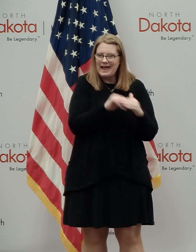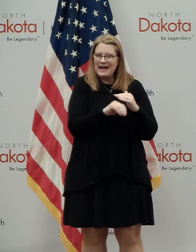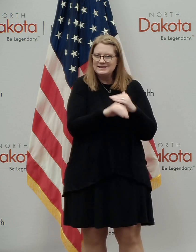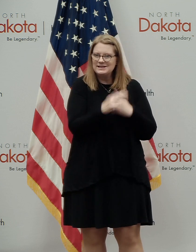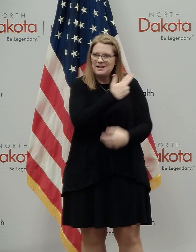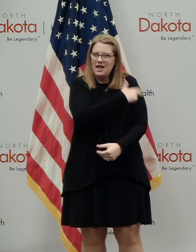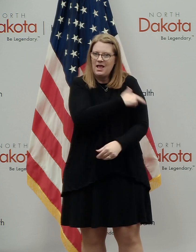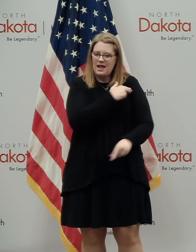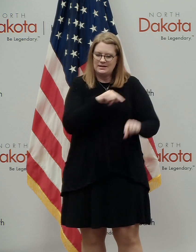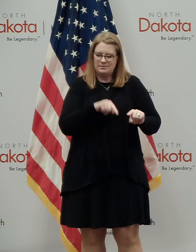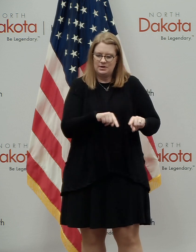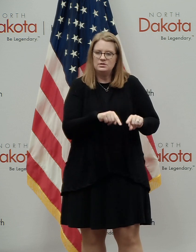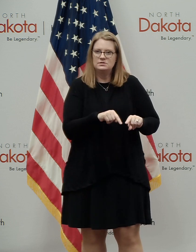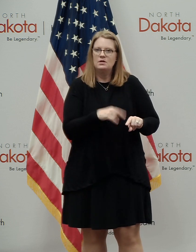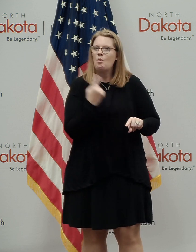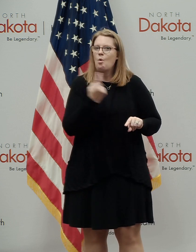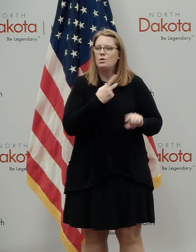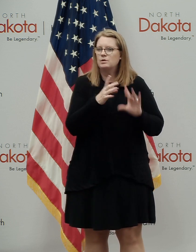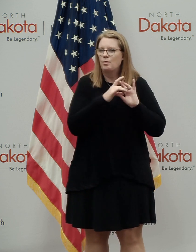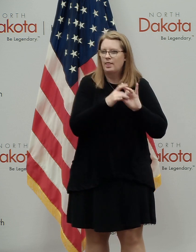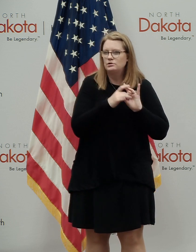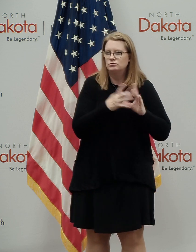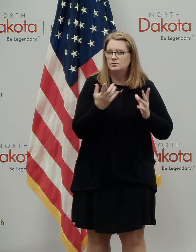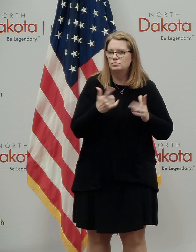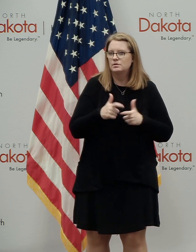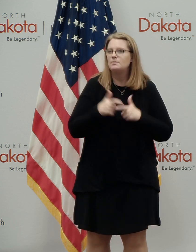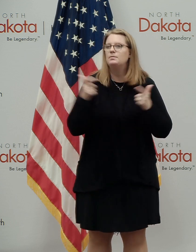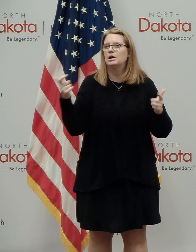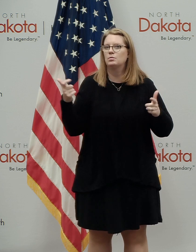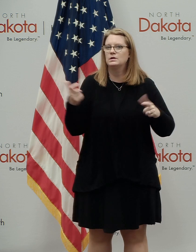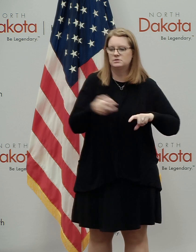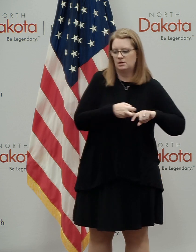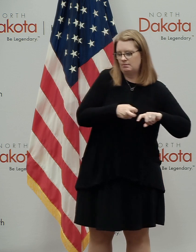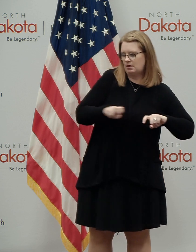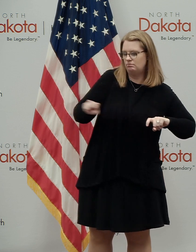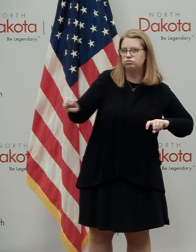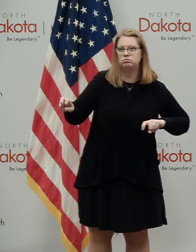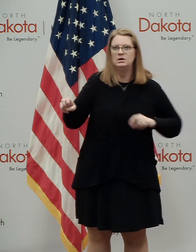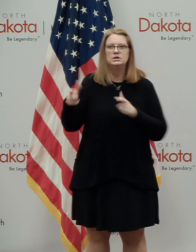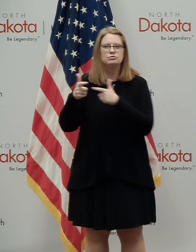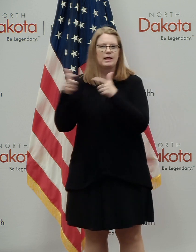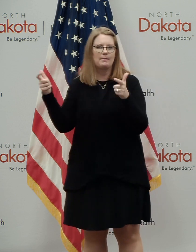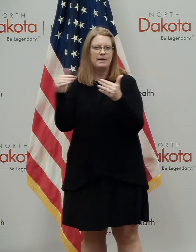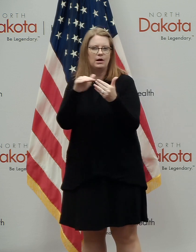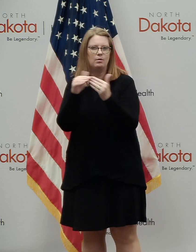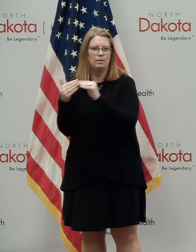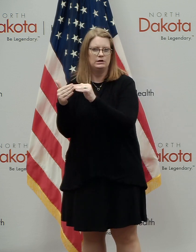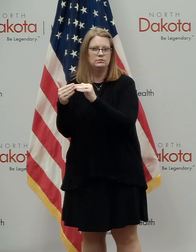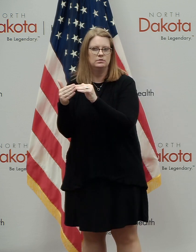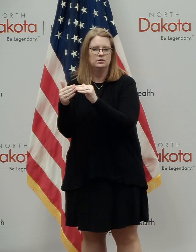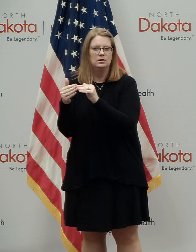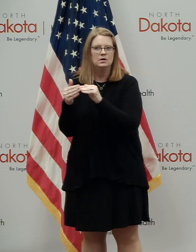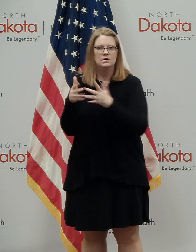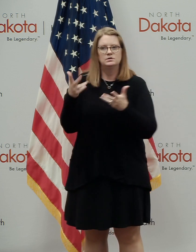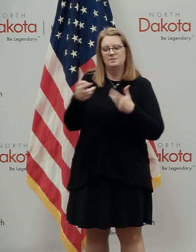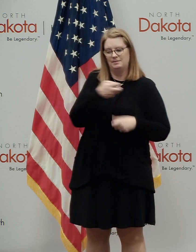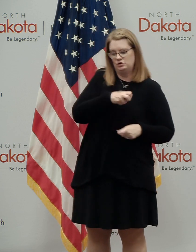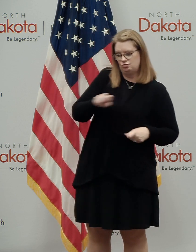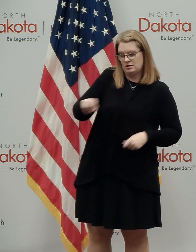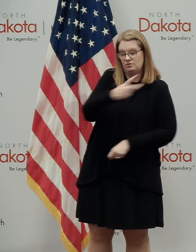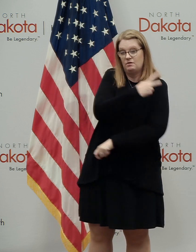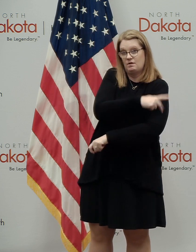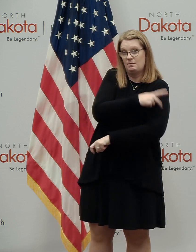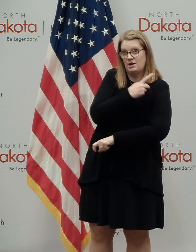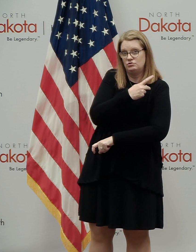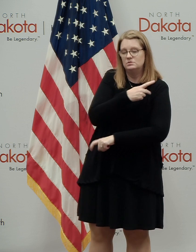hospitals have always had relationships with the larger regional metro hospitals in terms of transferring patients. And so that has